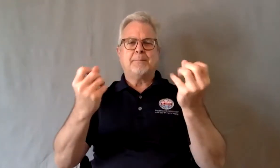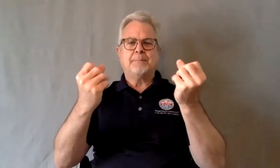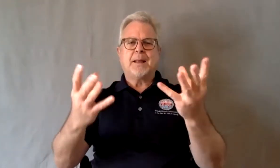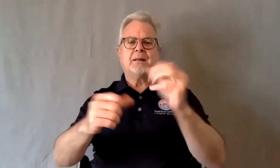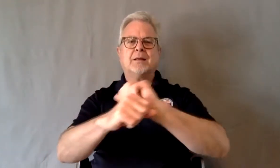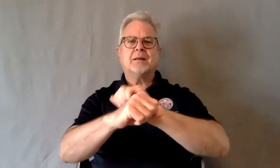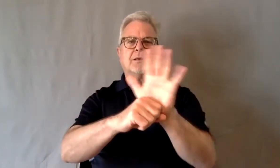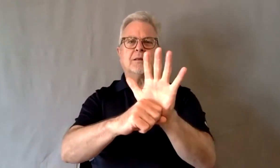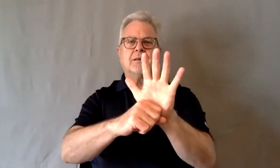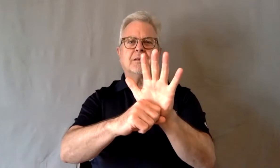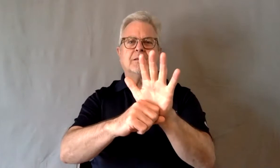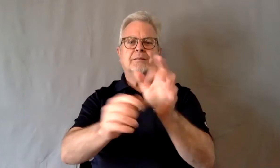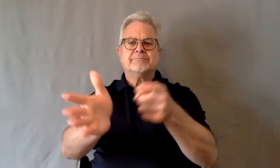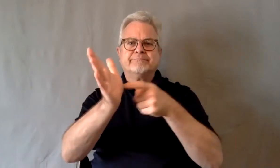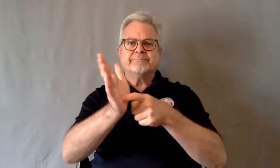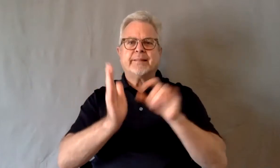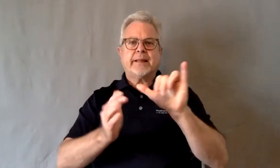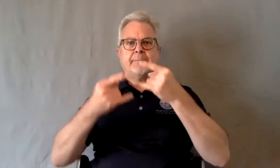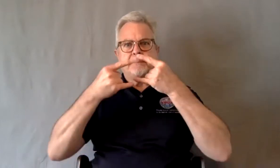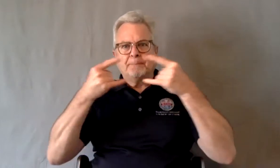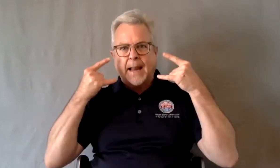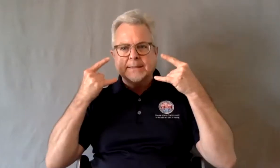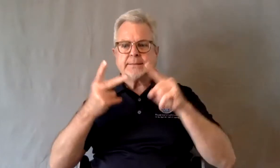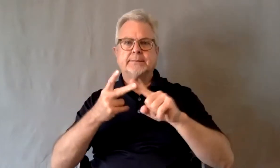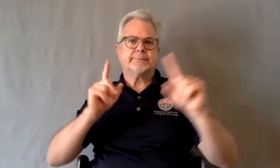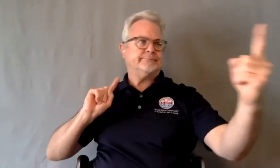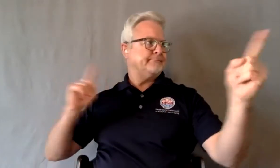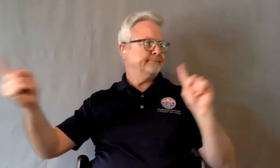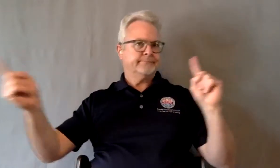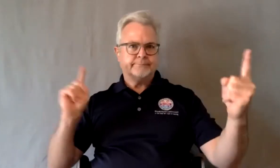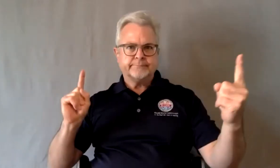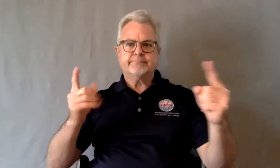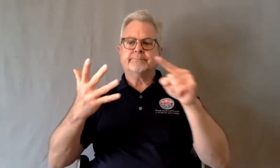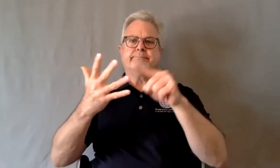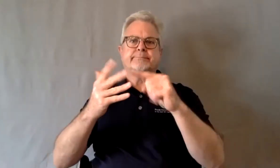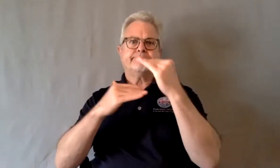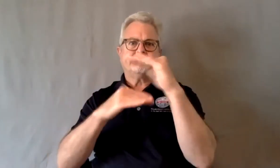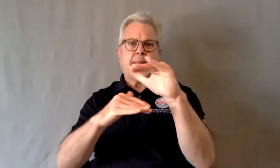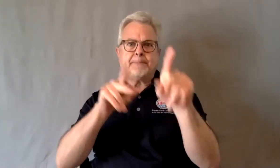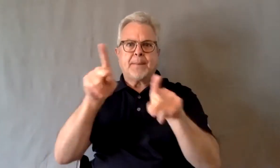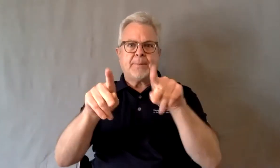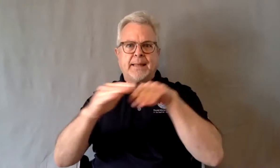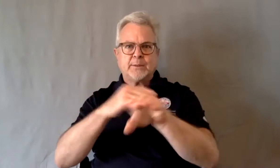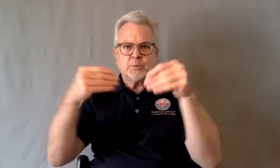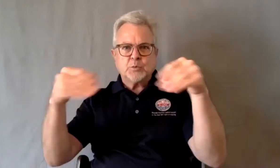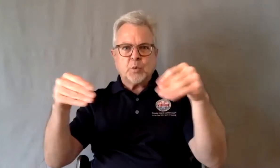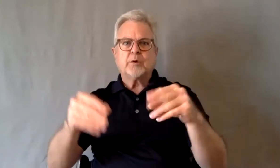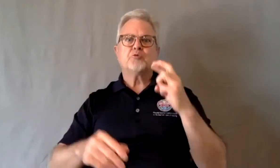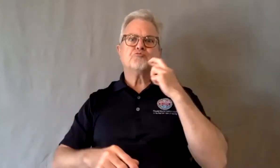the first day that many of the COVID restrictions and requirements, masking, social distancing,